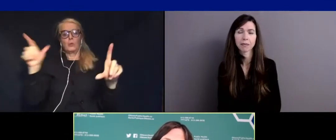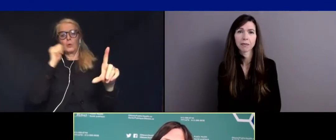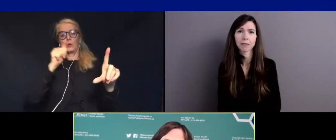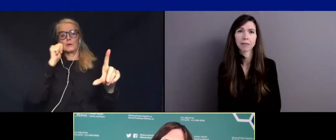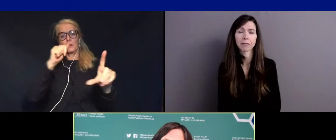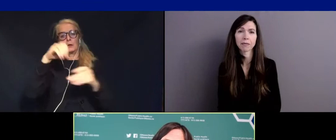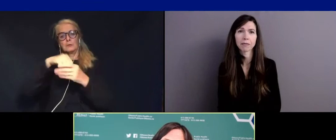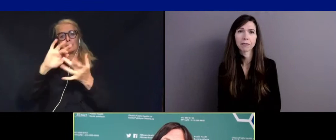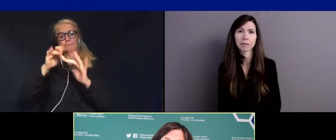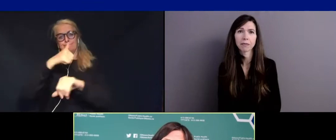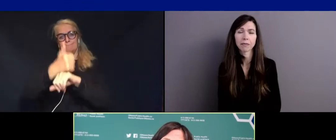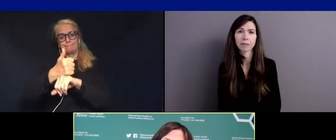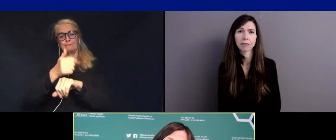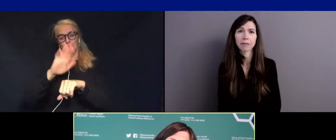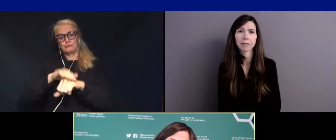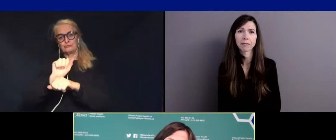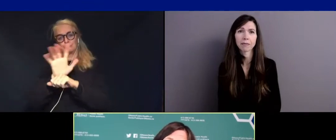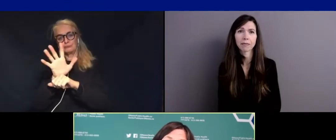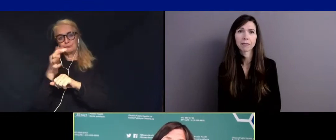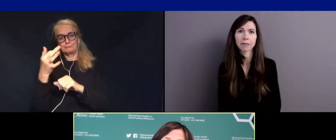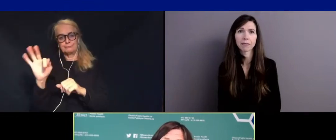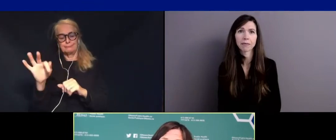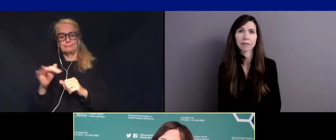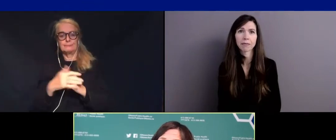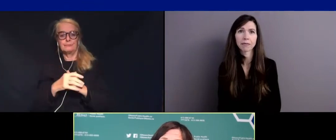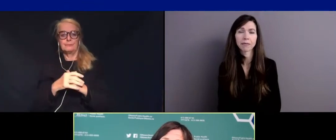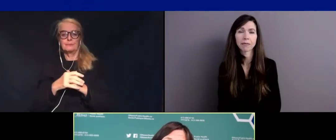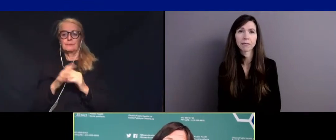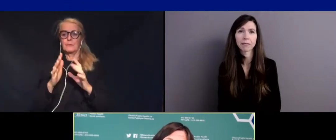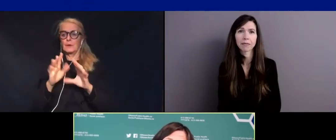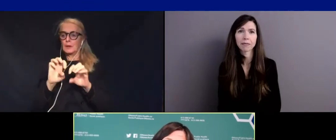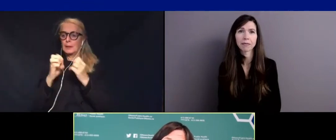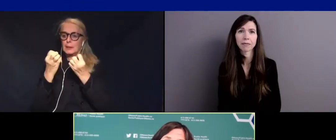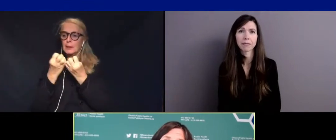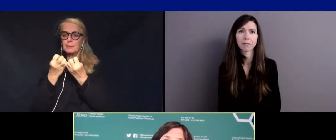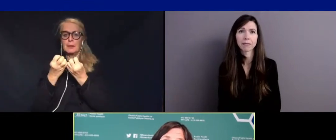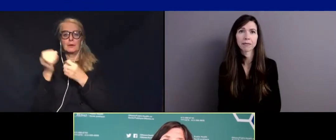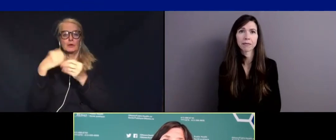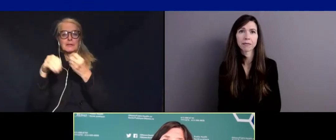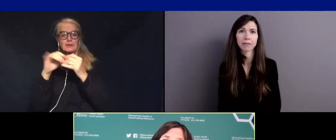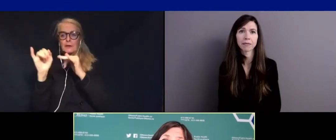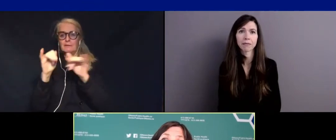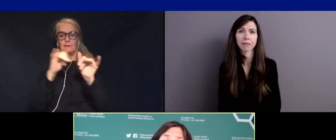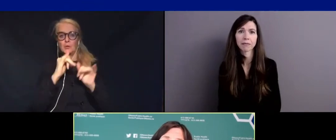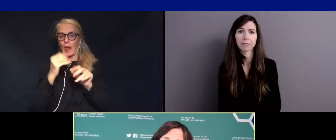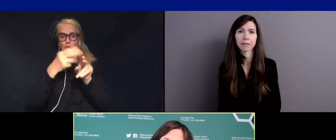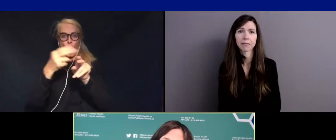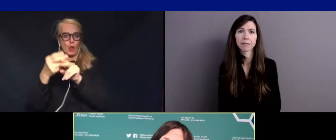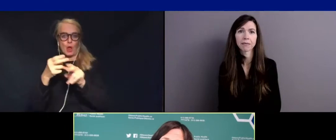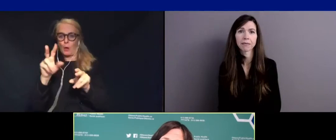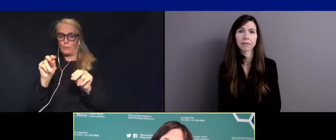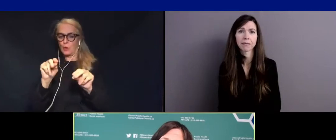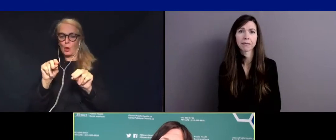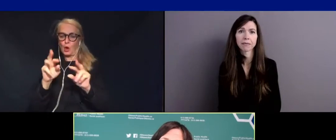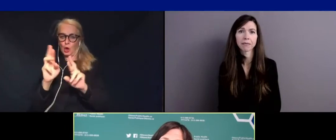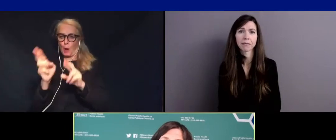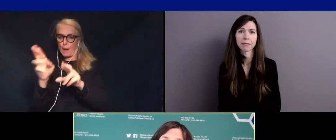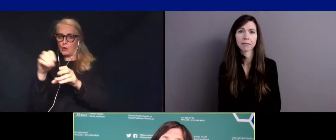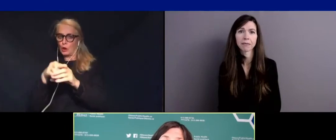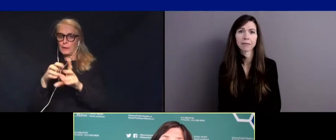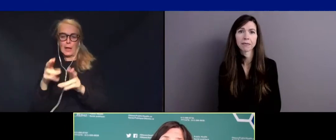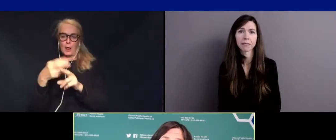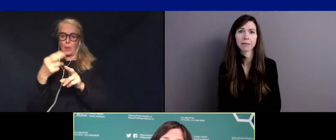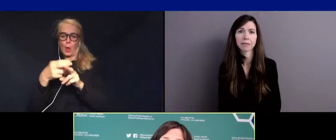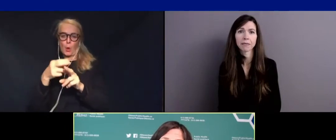COVID-19. Les équipes et organisations individuelles ne seront pas nommées dans ce report.